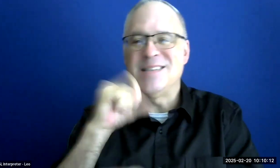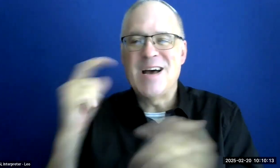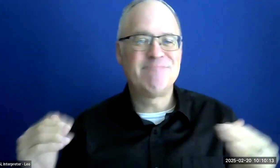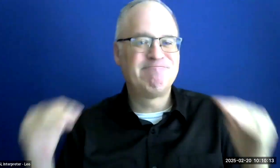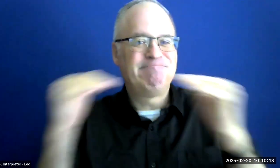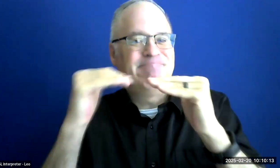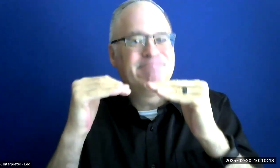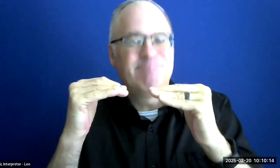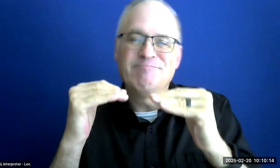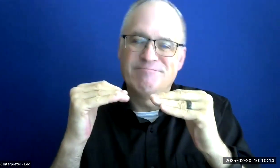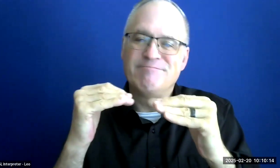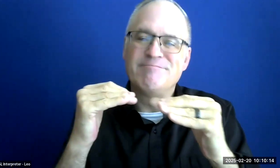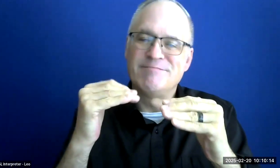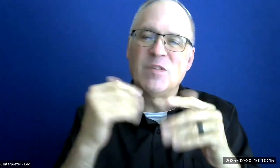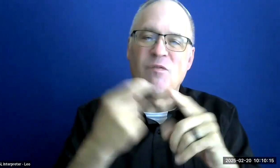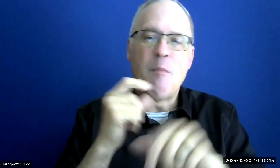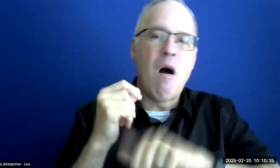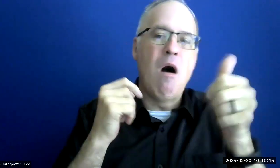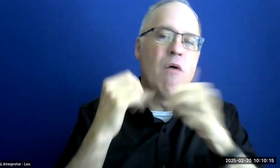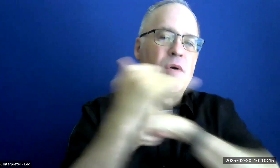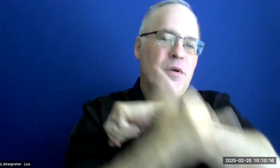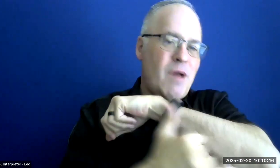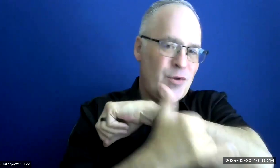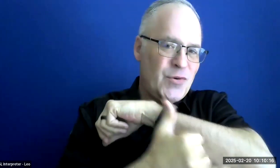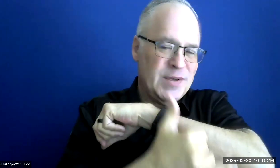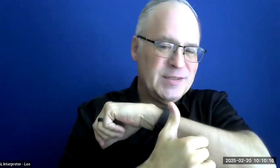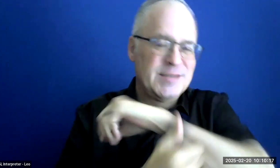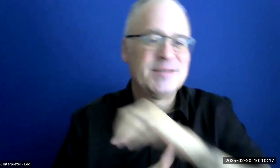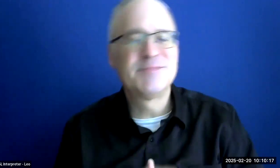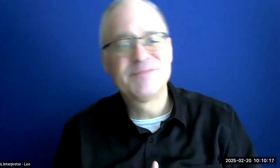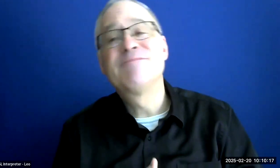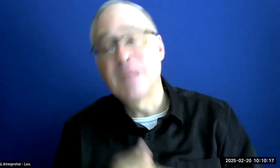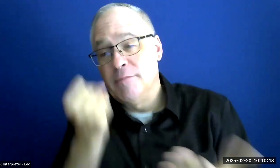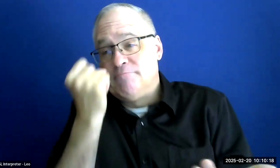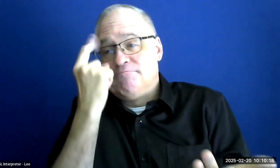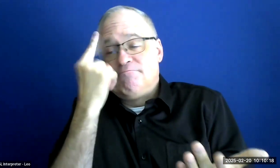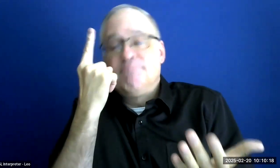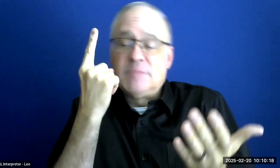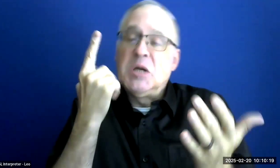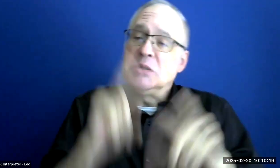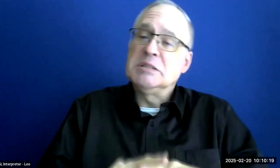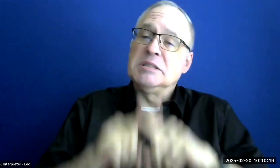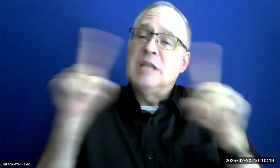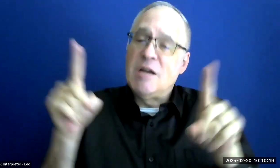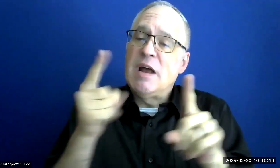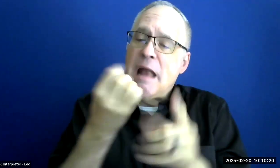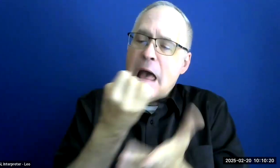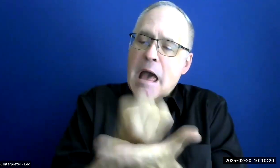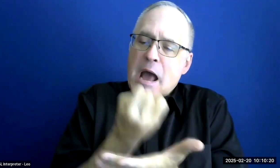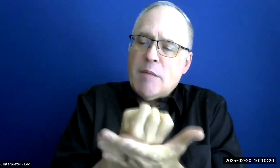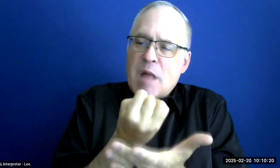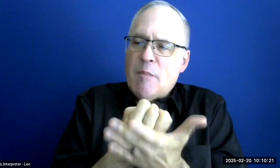or to the same funds. Granted, there are significant economic differences between regions of the church, and we need